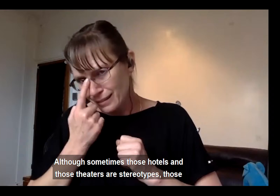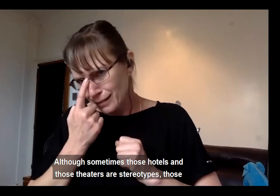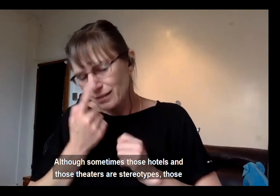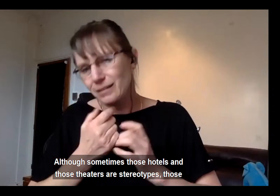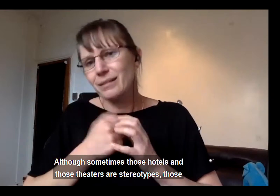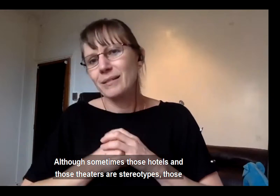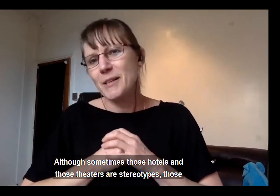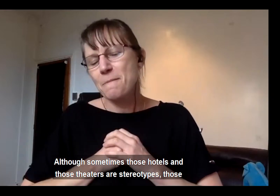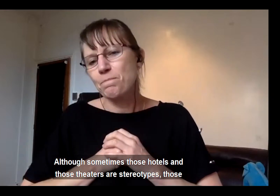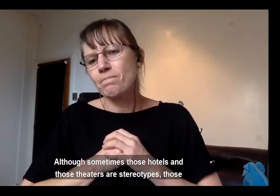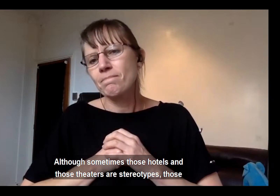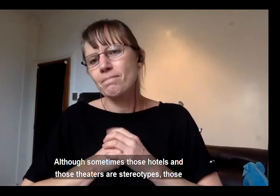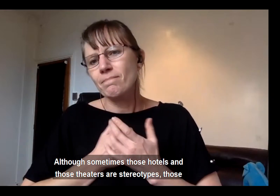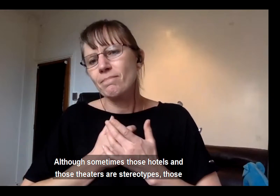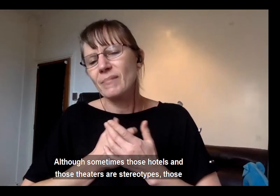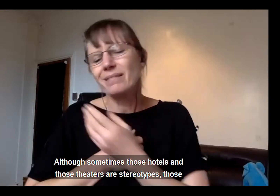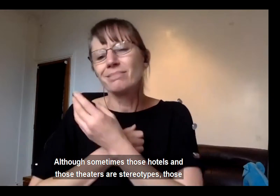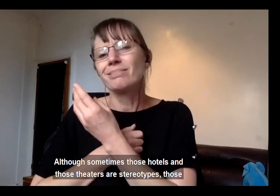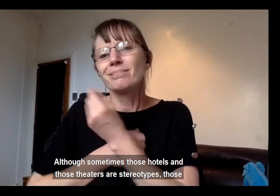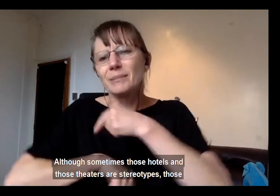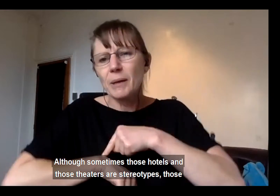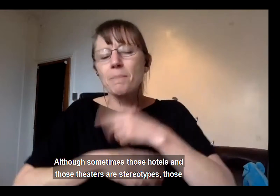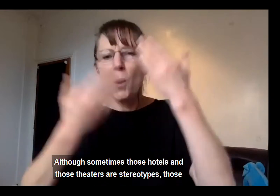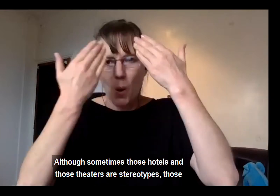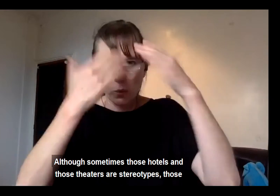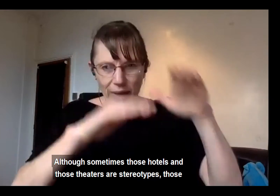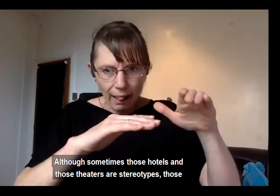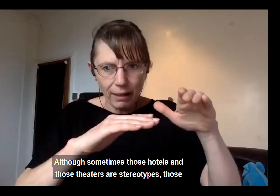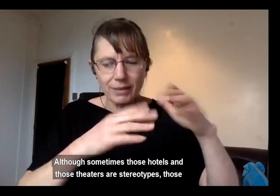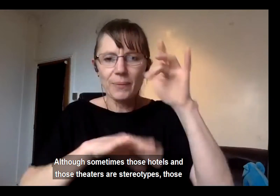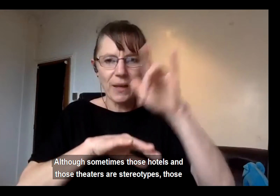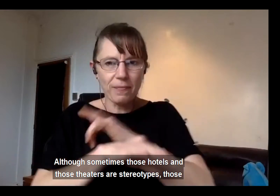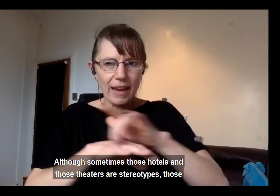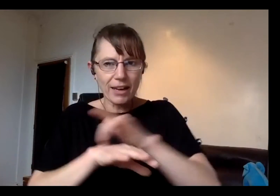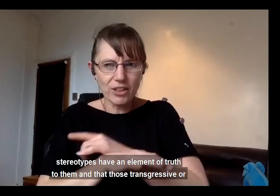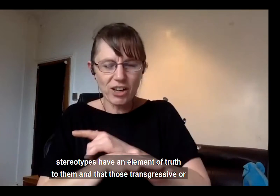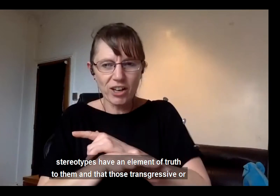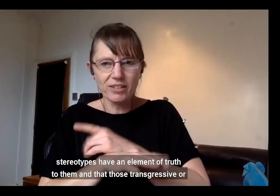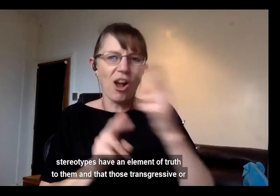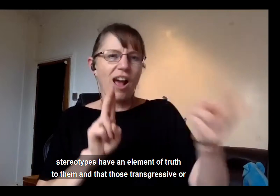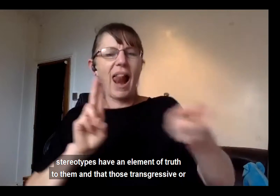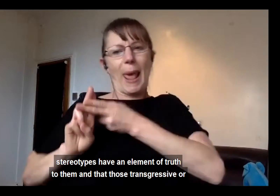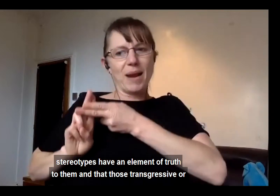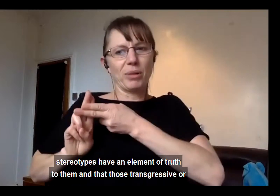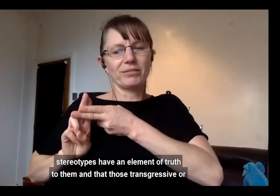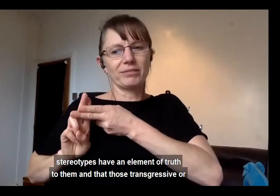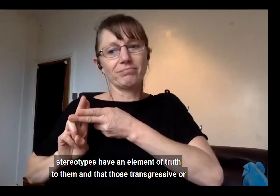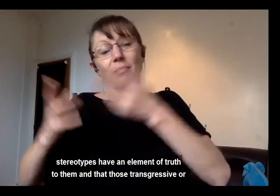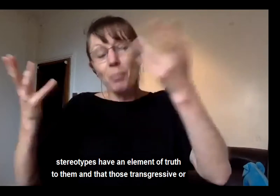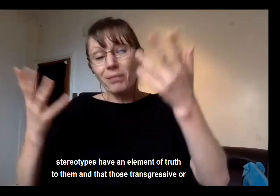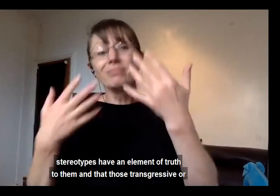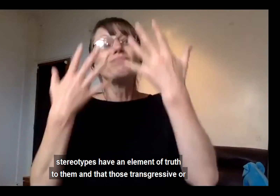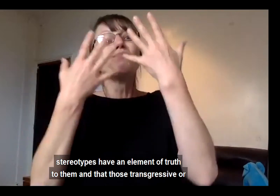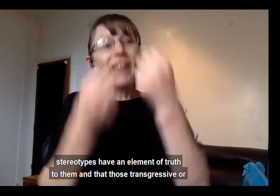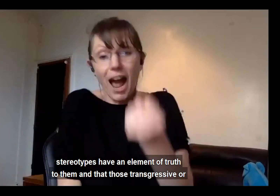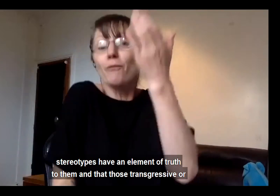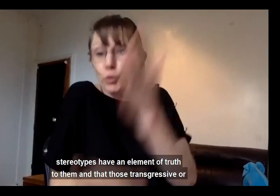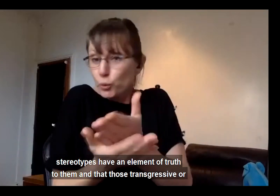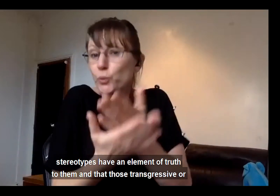although sometimes those hotels and those theatres are stereotypes, but yeah, those stereotypes have an element of truth to